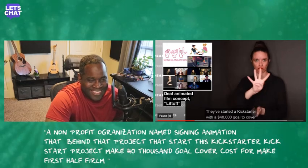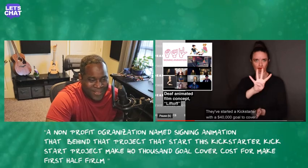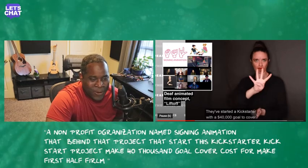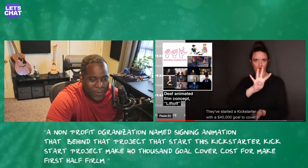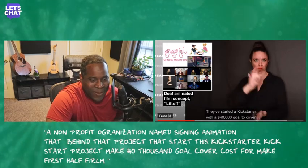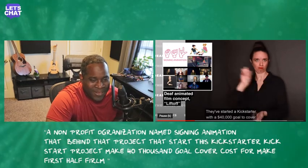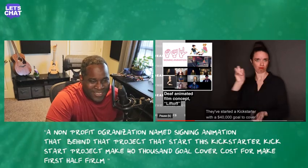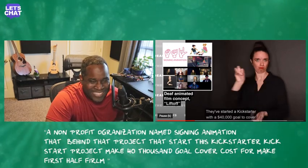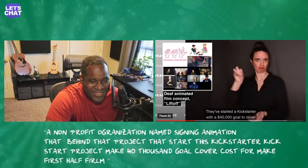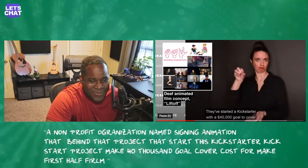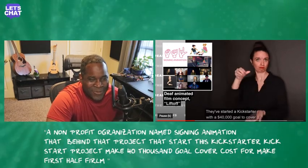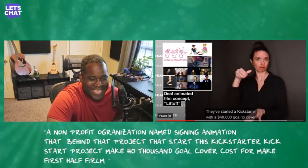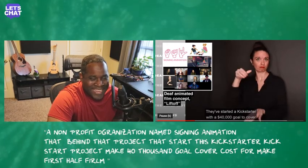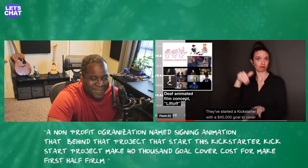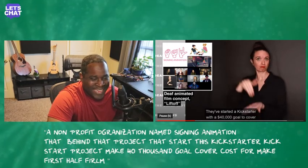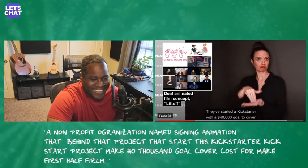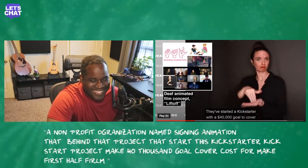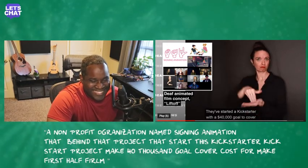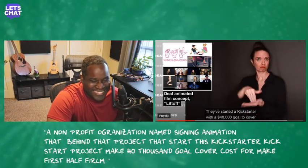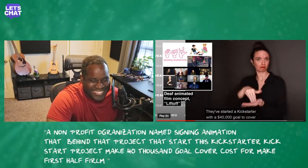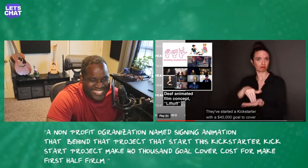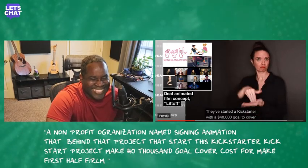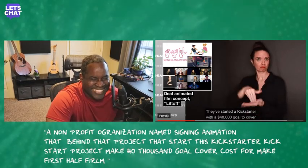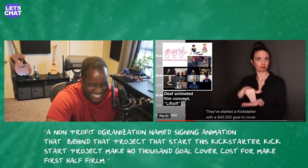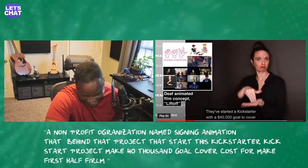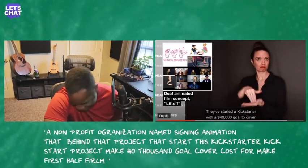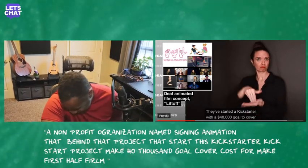Pay attention. Whoa, forget about it.